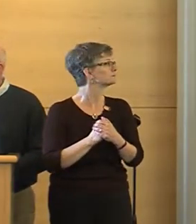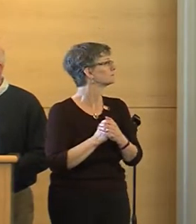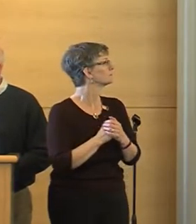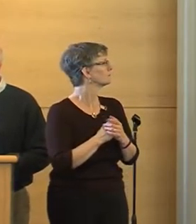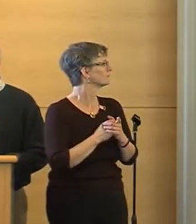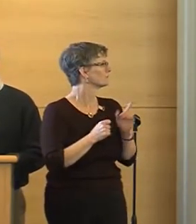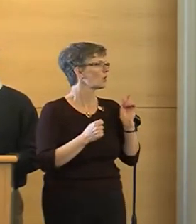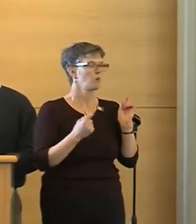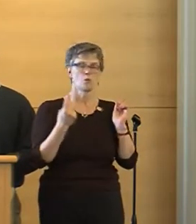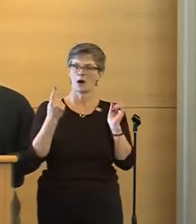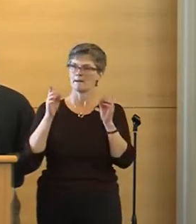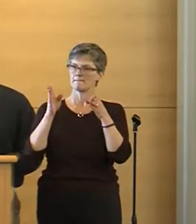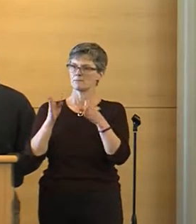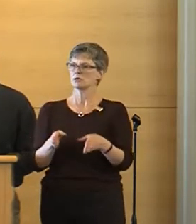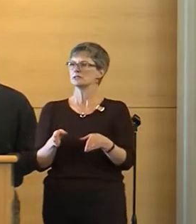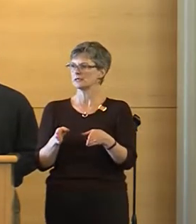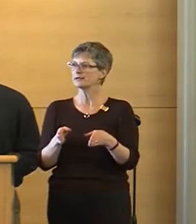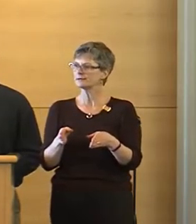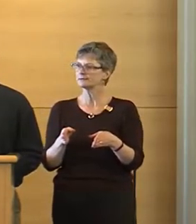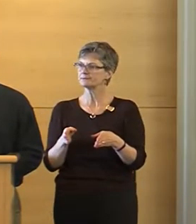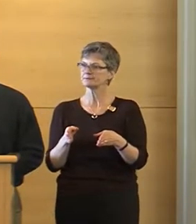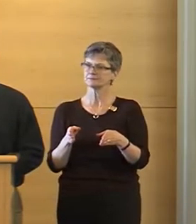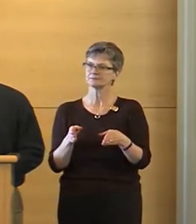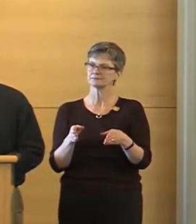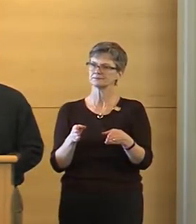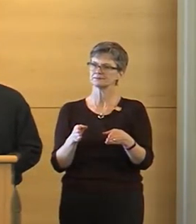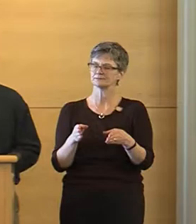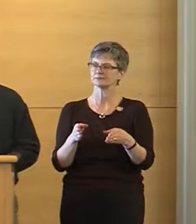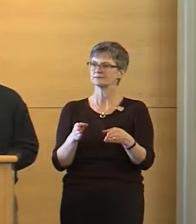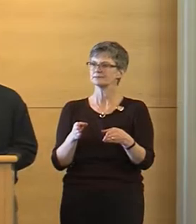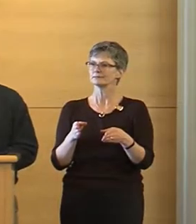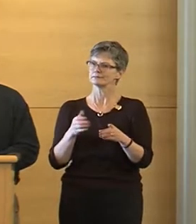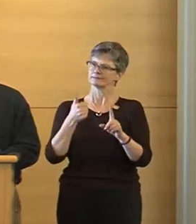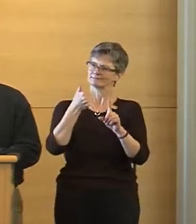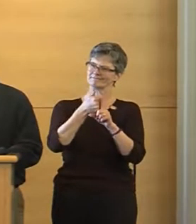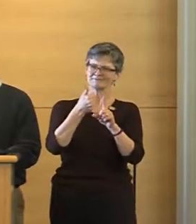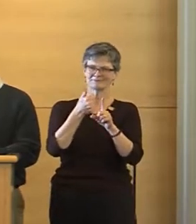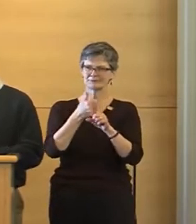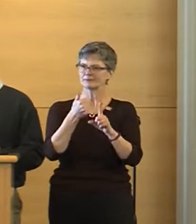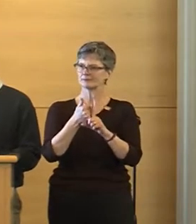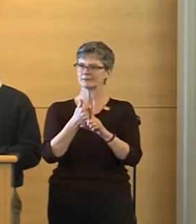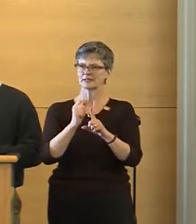project is called the OPTE project, and you can find out about it at opte.org,